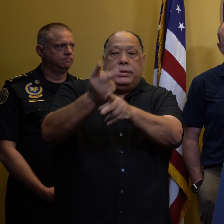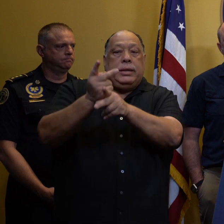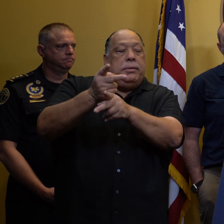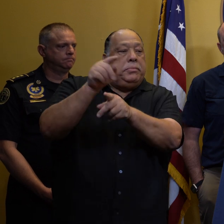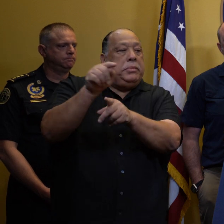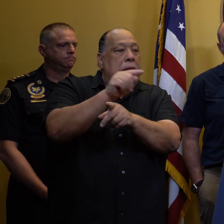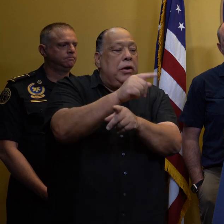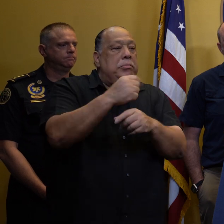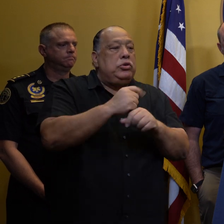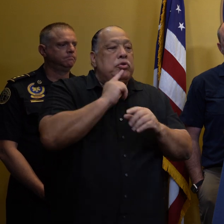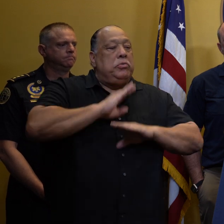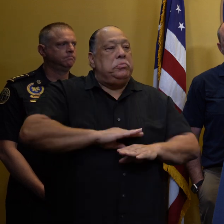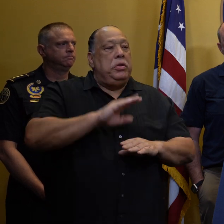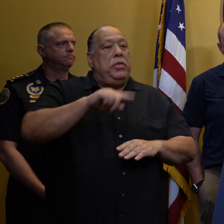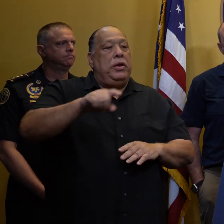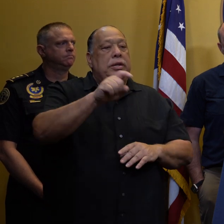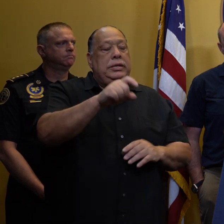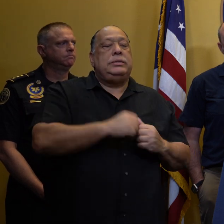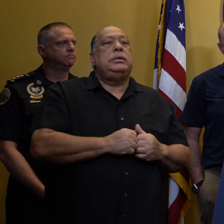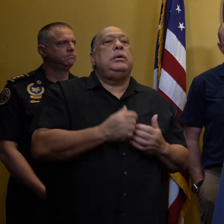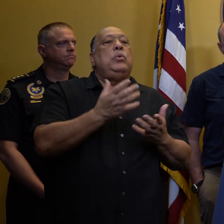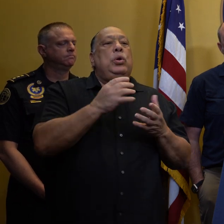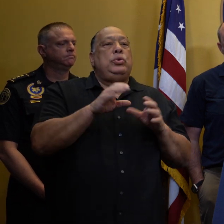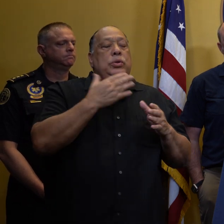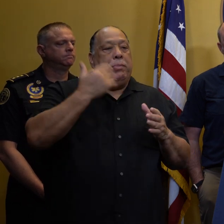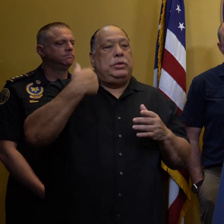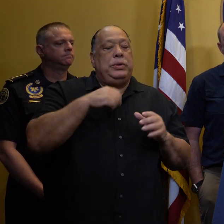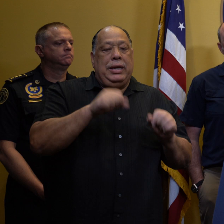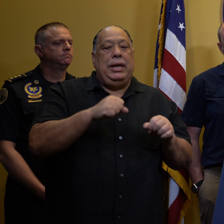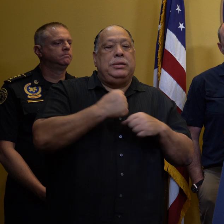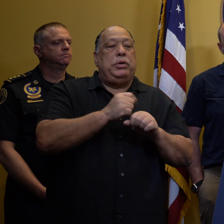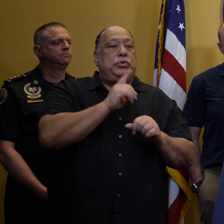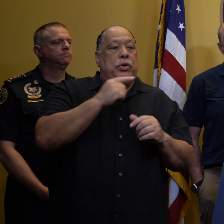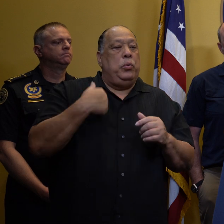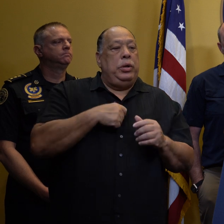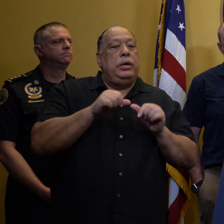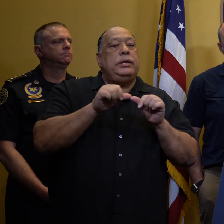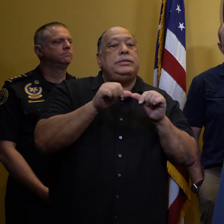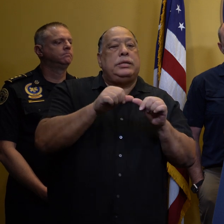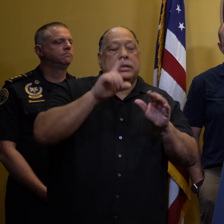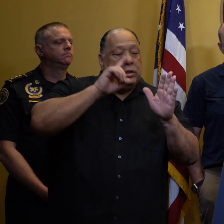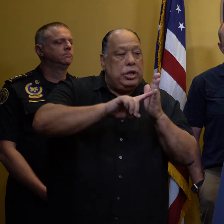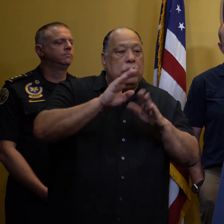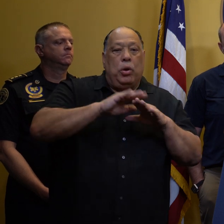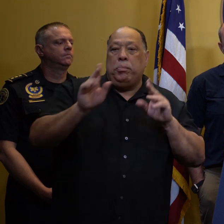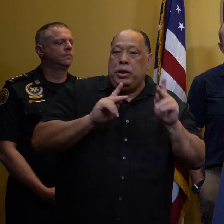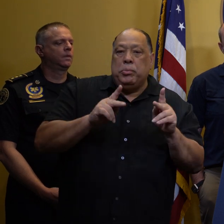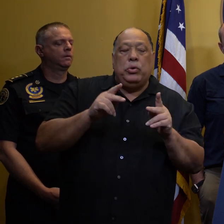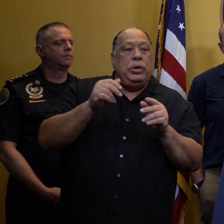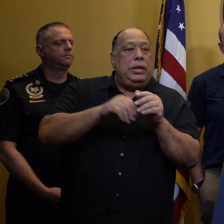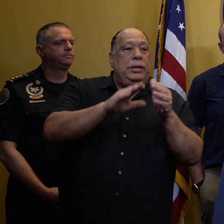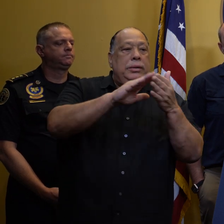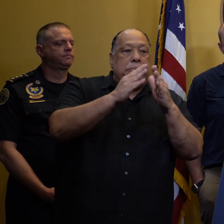we definitely help them as best we can. And we will also make sure that we are consistently checking on the persons in every